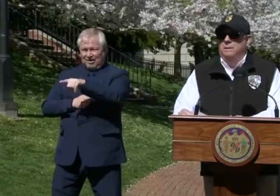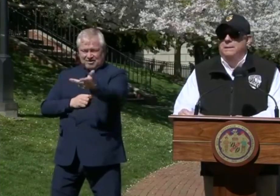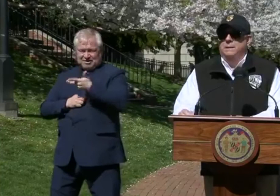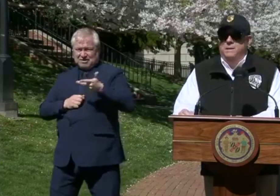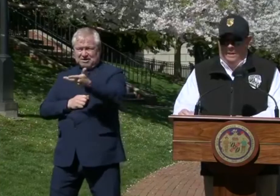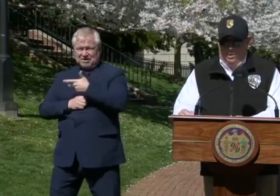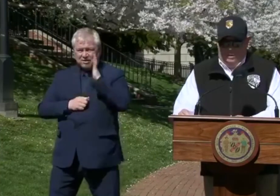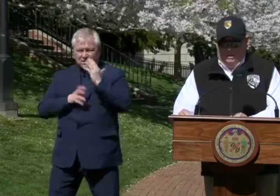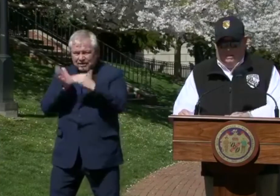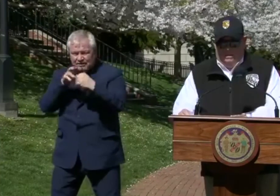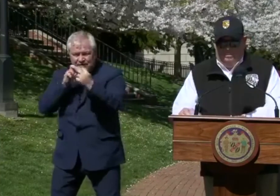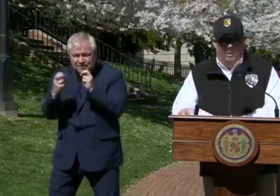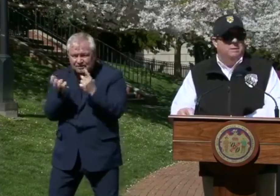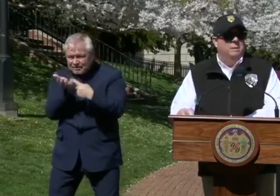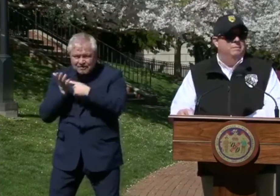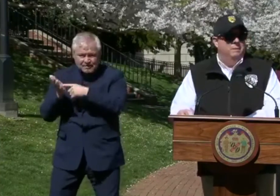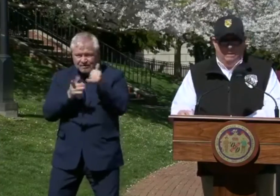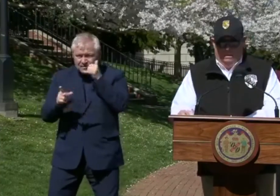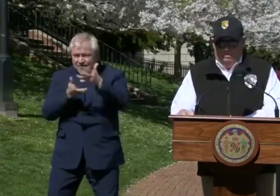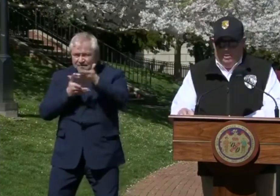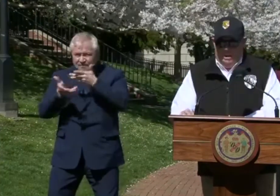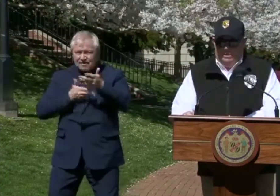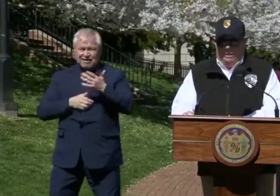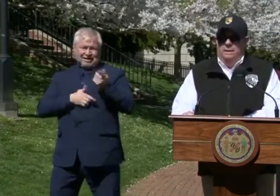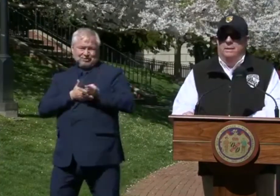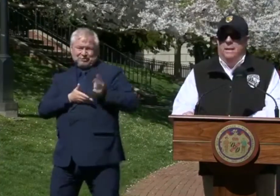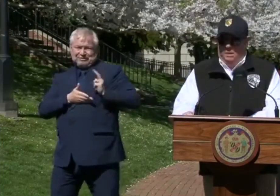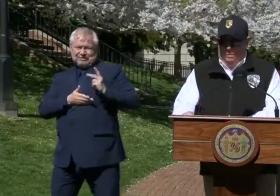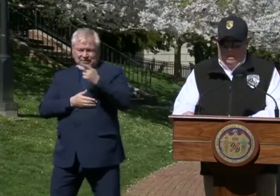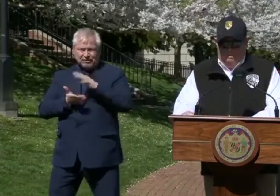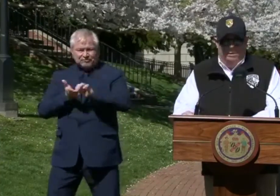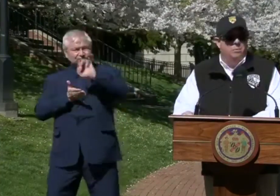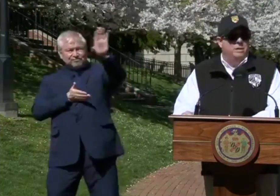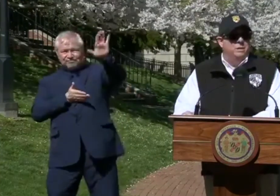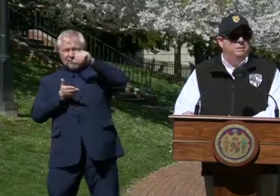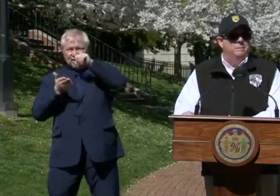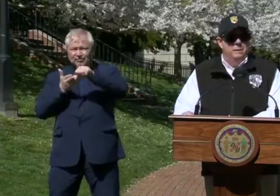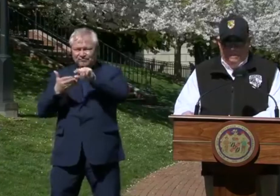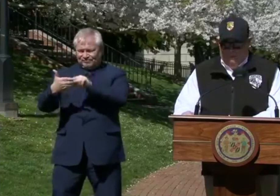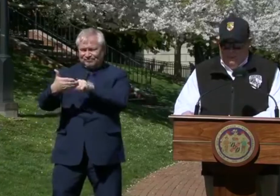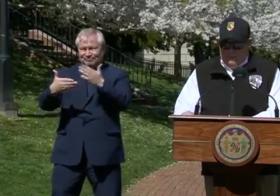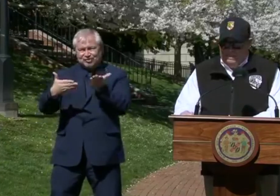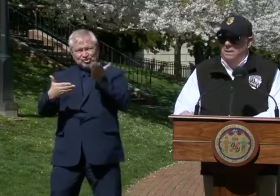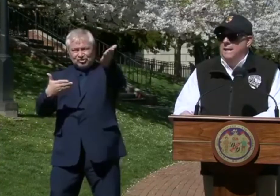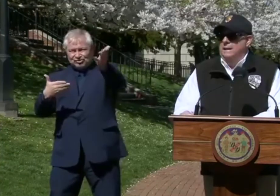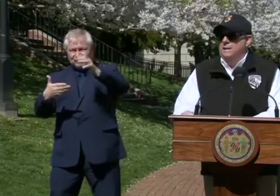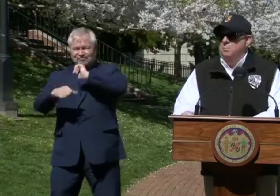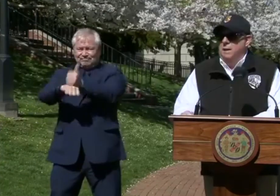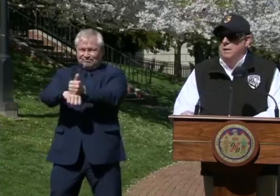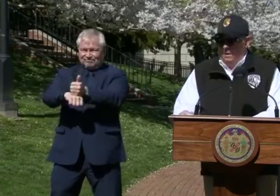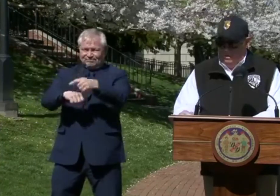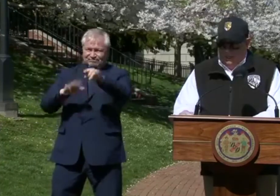us sent a joint letter to the President requesting that the National Capital Region be designated